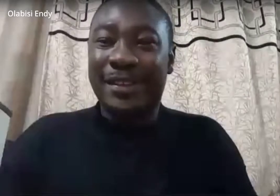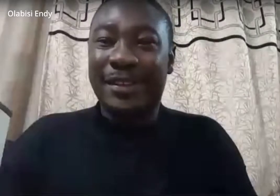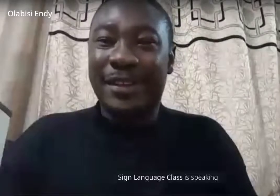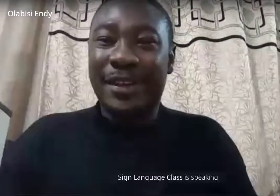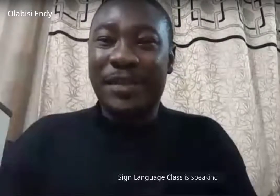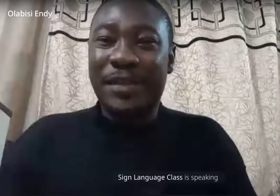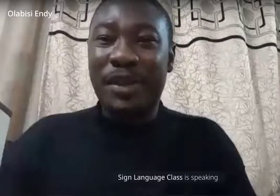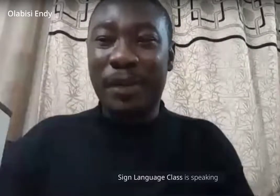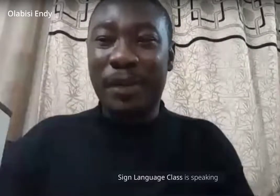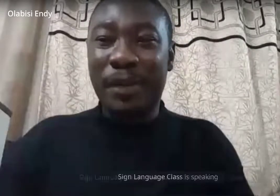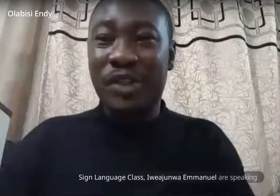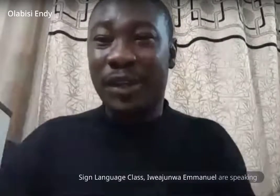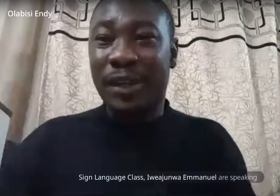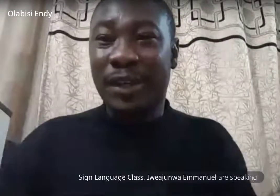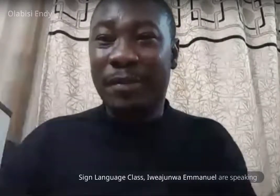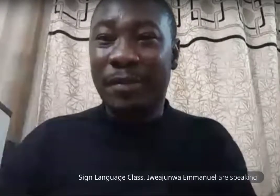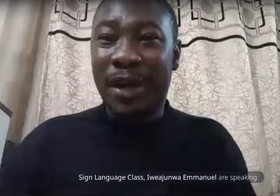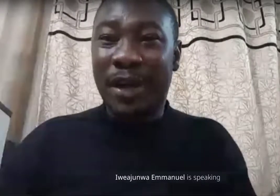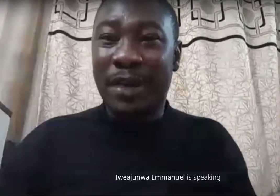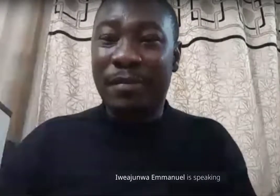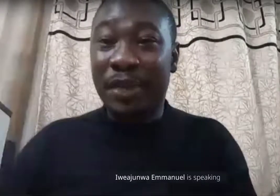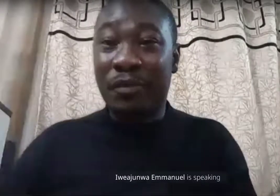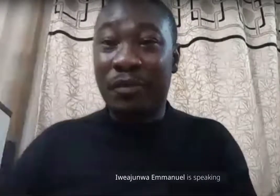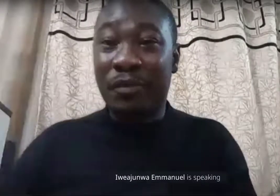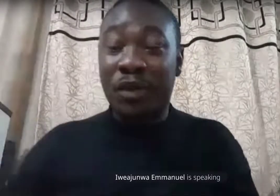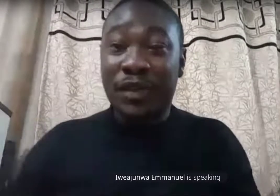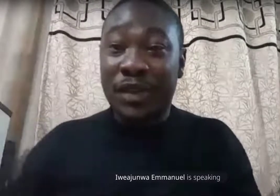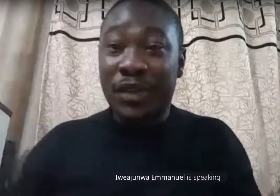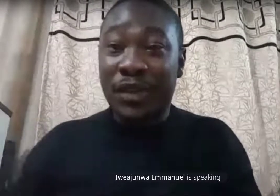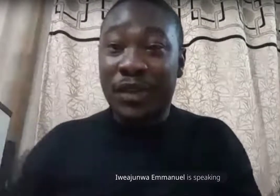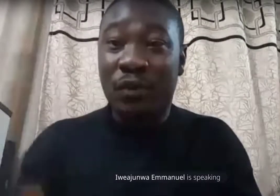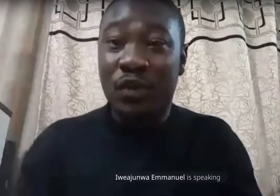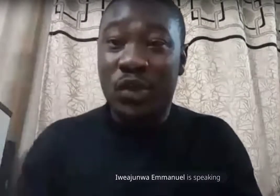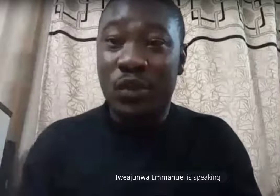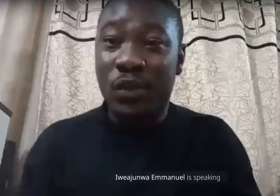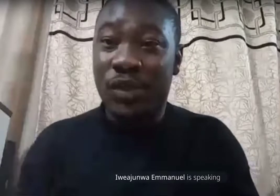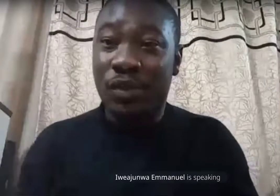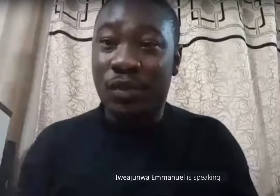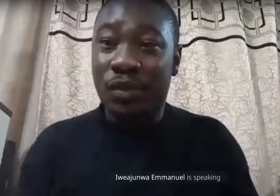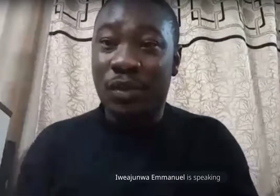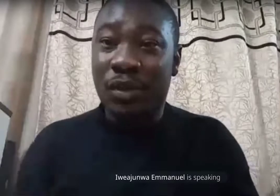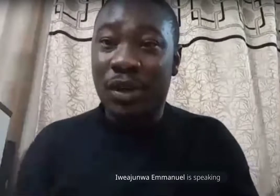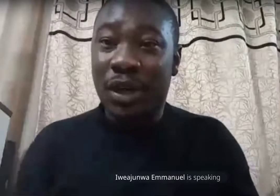you when she will become visible. Josiah.